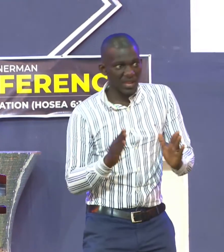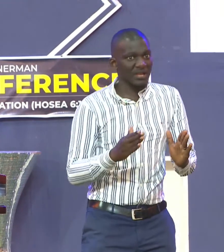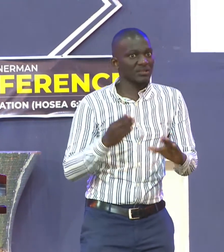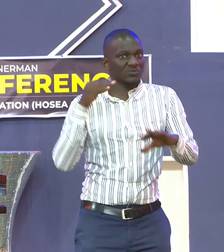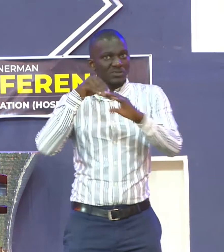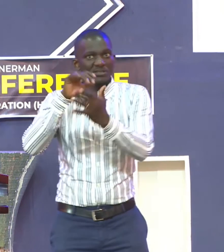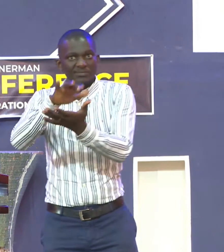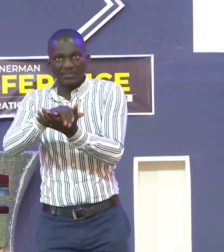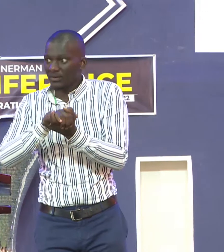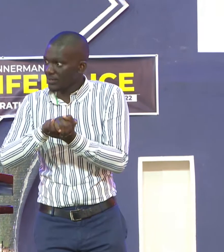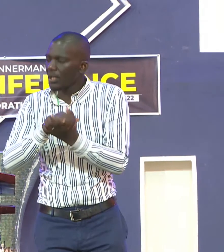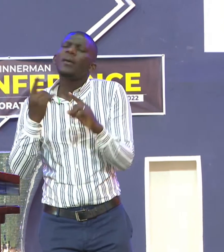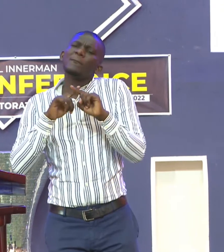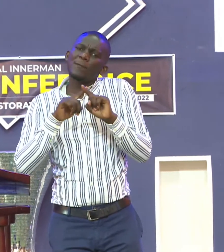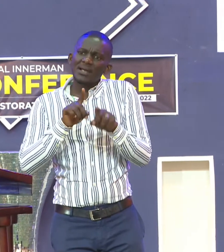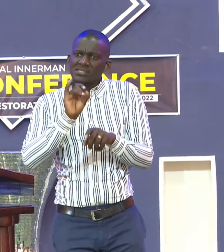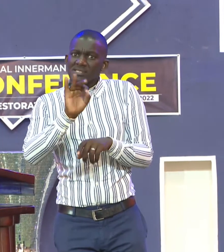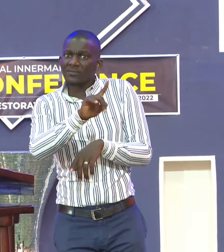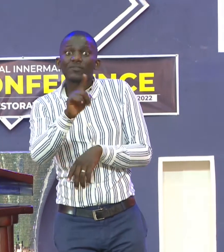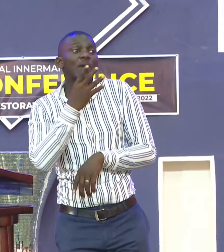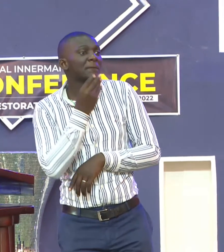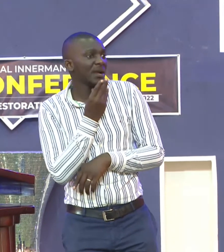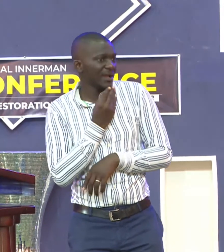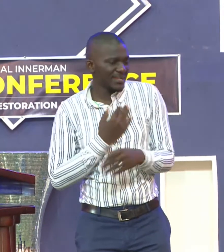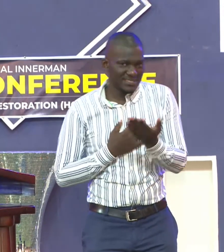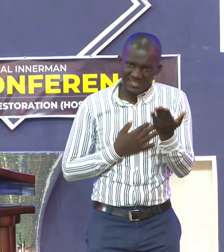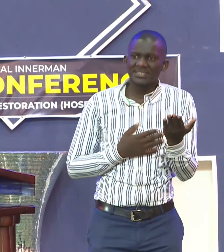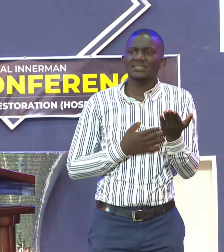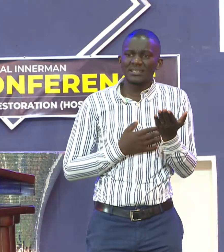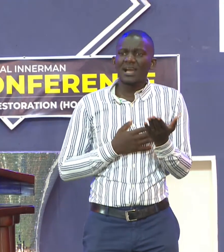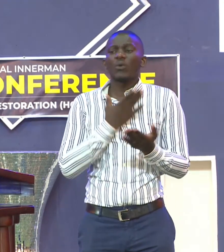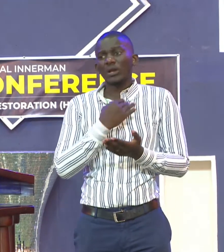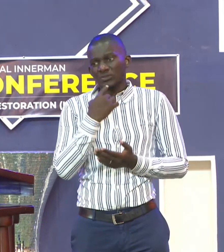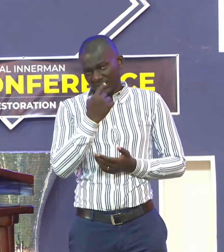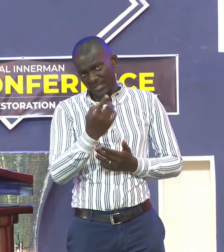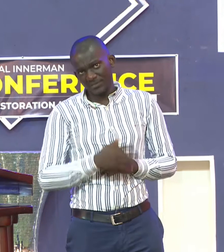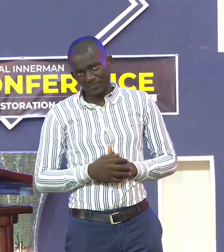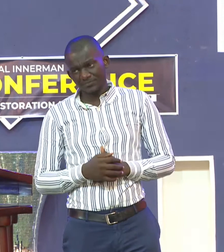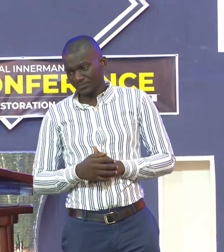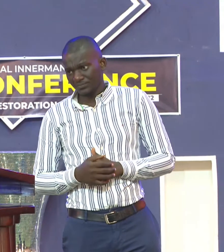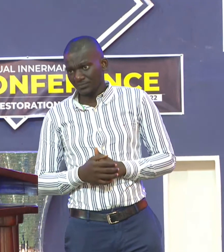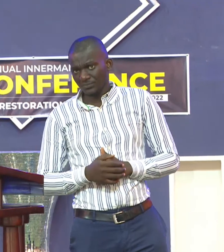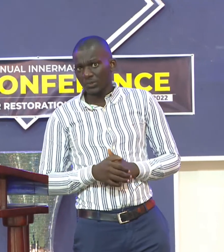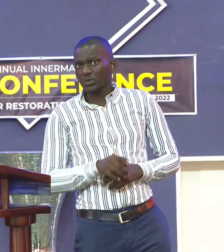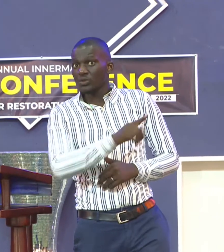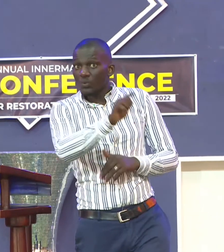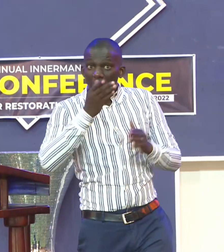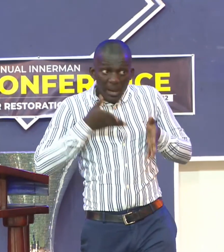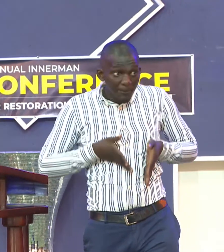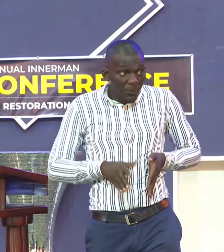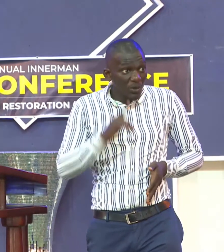unto those preparing to enter into marriage. But if you're a male, I'd love to tell you, is that